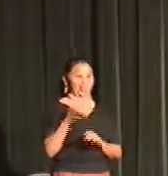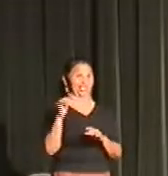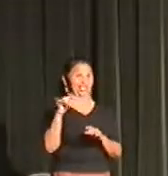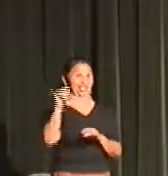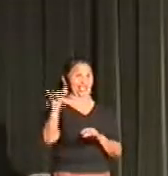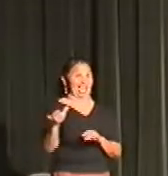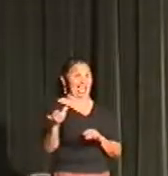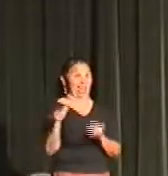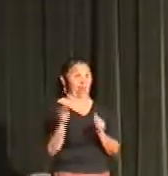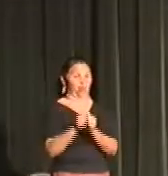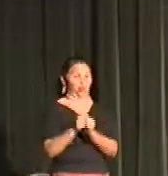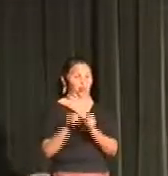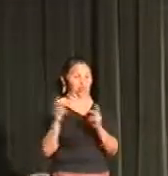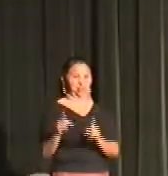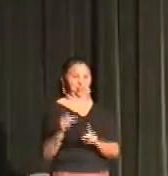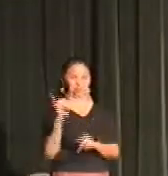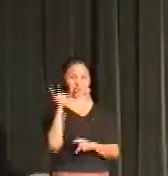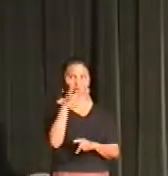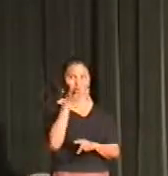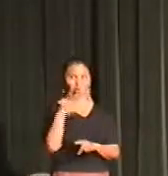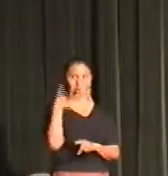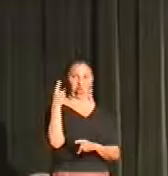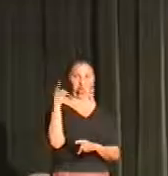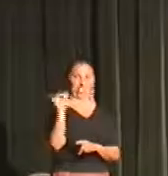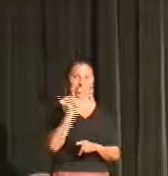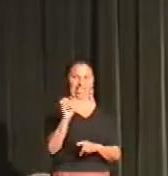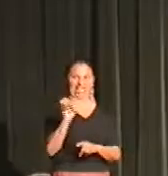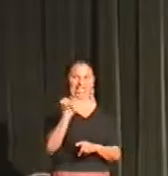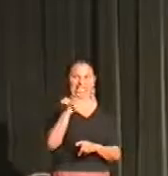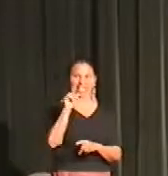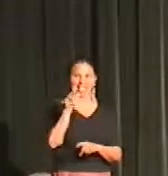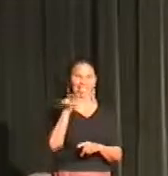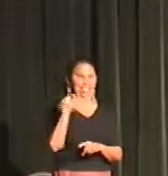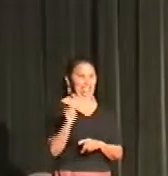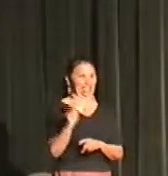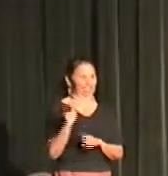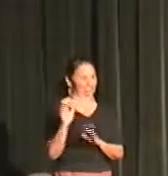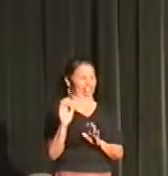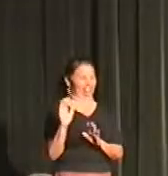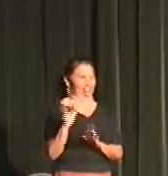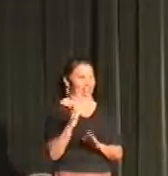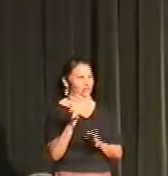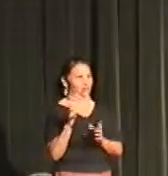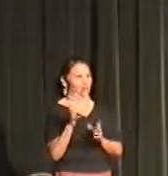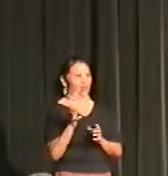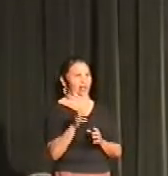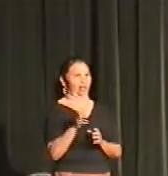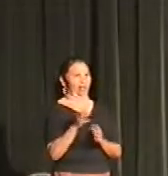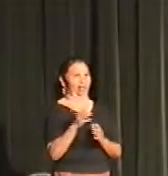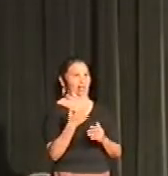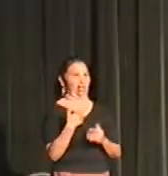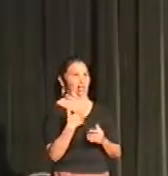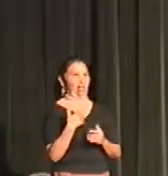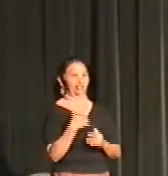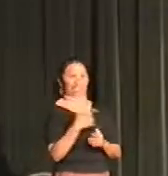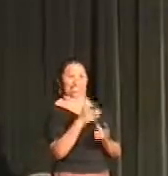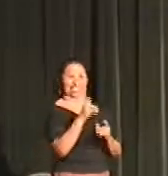that looks like Linda if you're ever hoping to get another date, you know, for one thing. And besides that, you know,